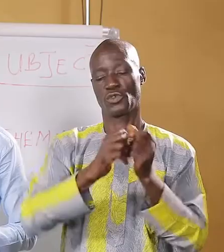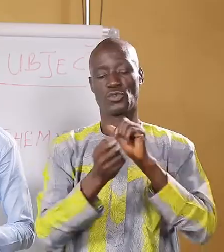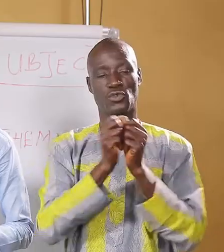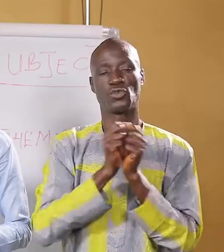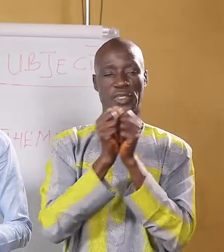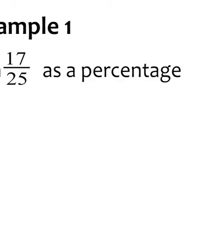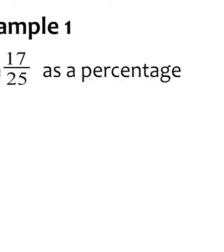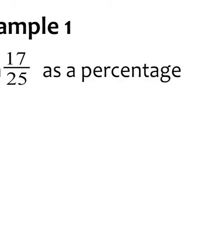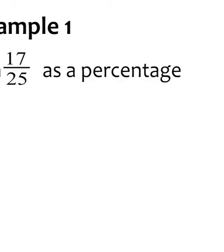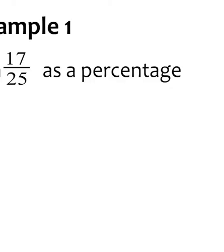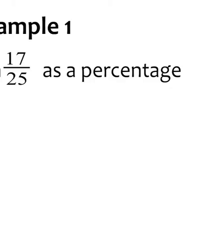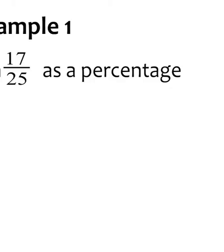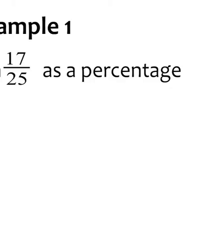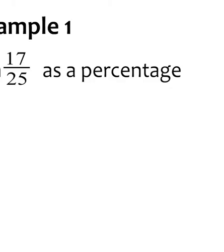together.